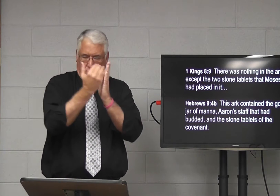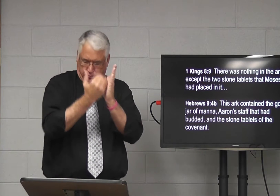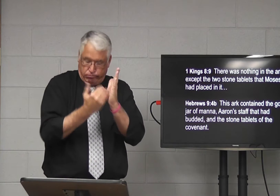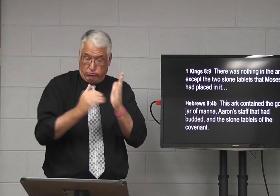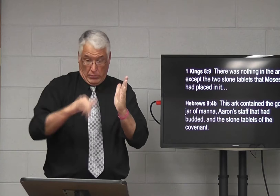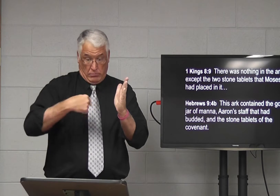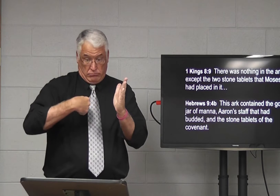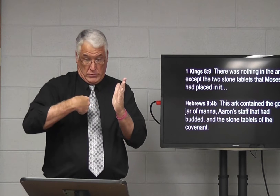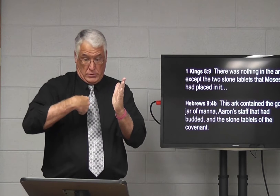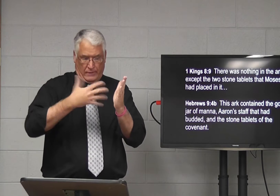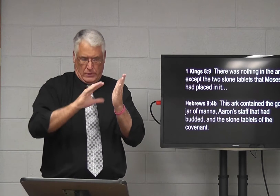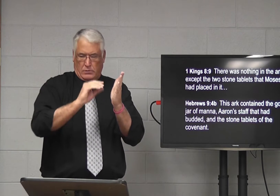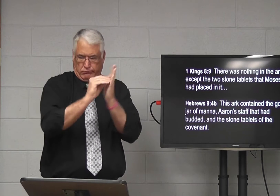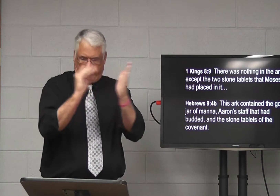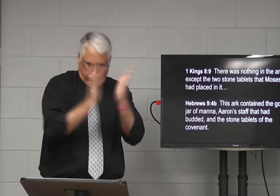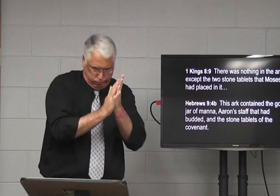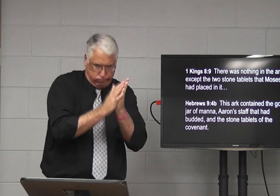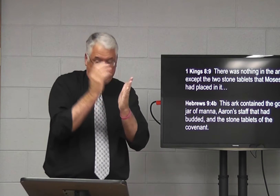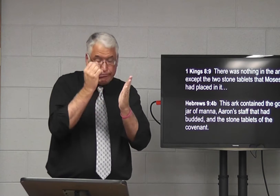the Ten Commandments,